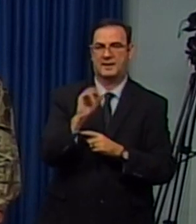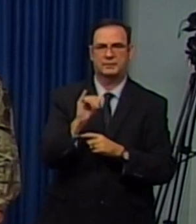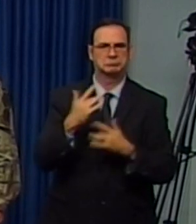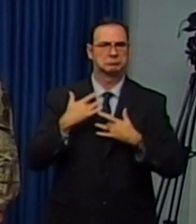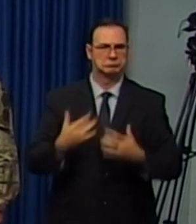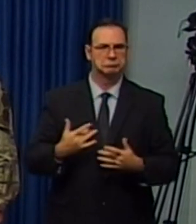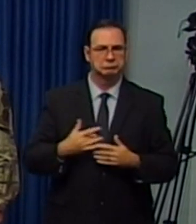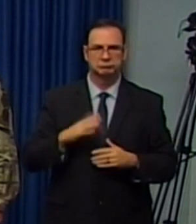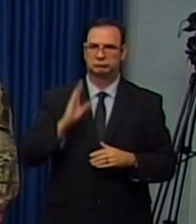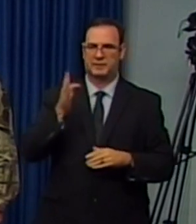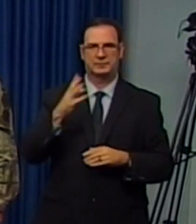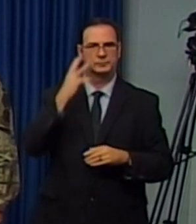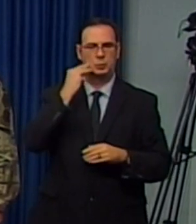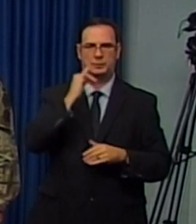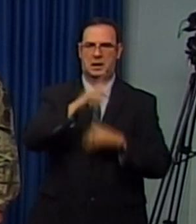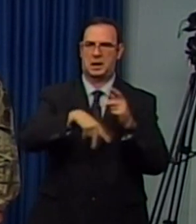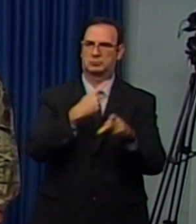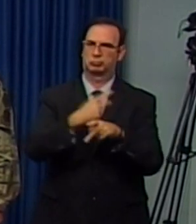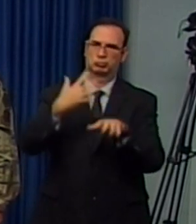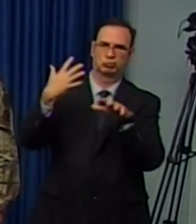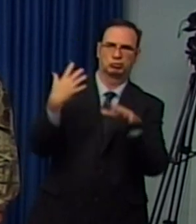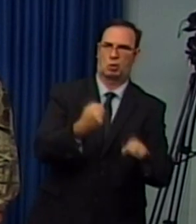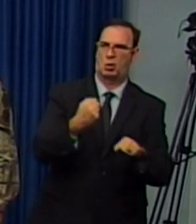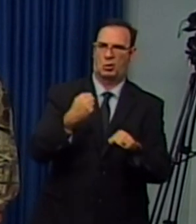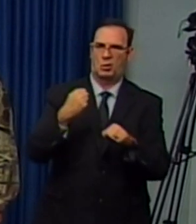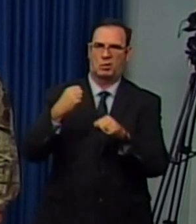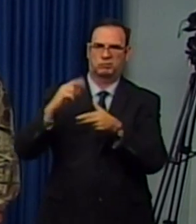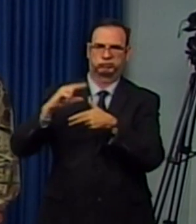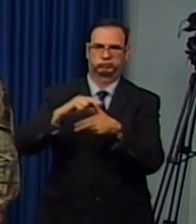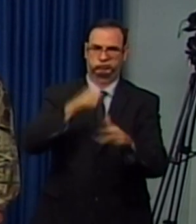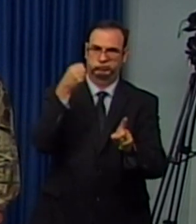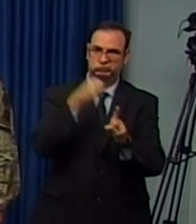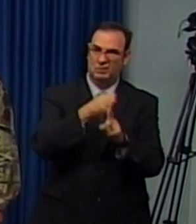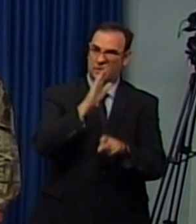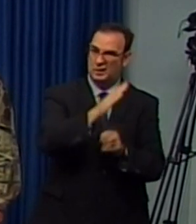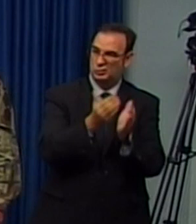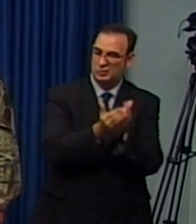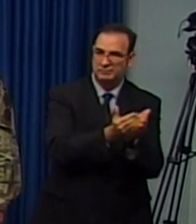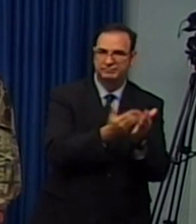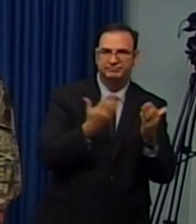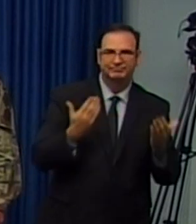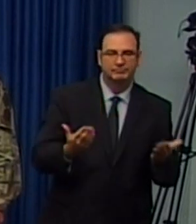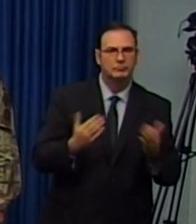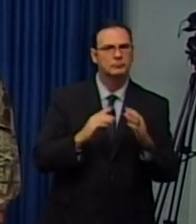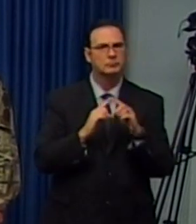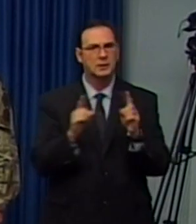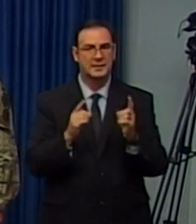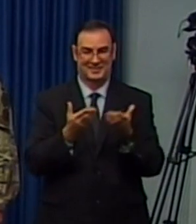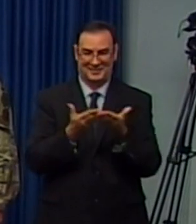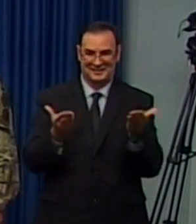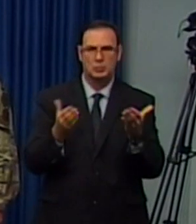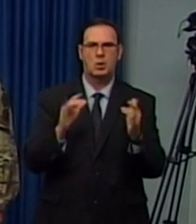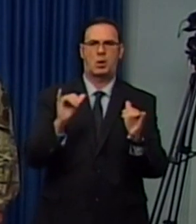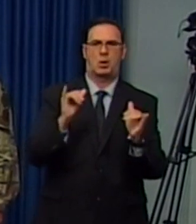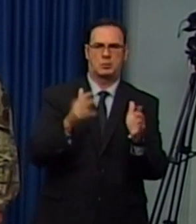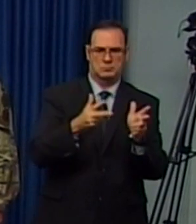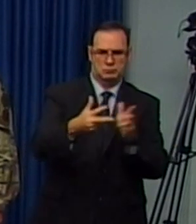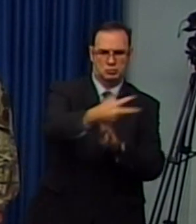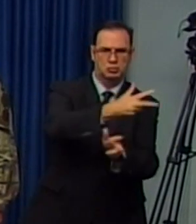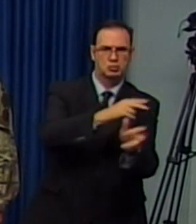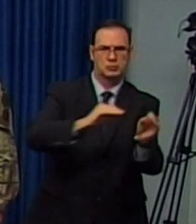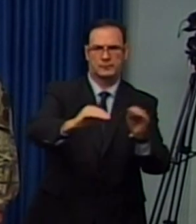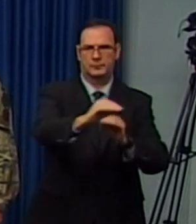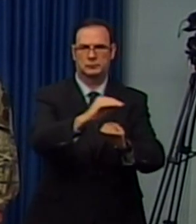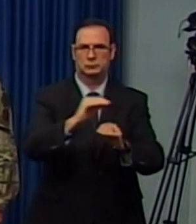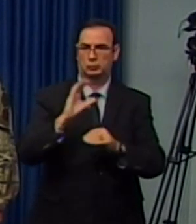of this magnitude where that to be directly impacted. So there are assets being moved around. The Coast Guard was on the